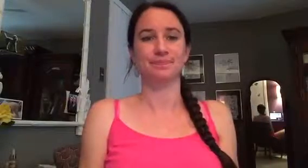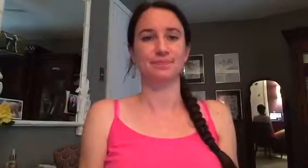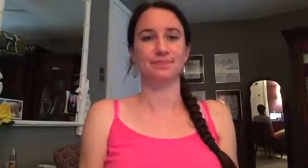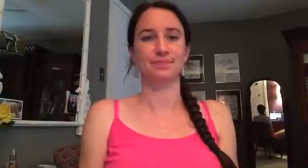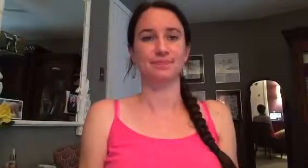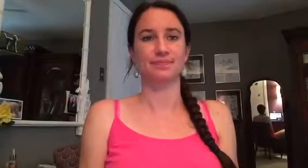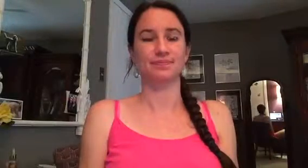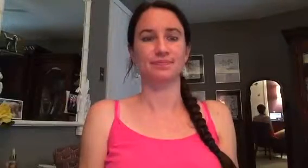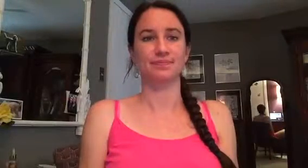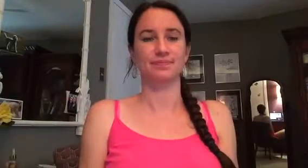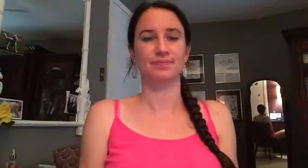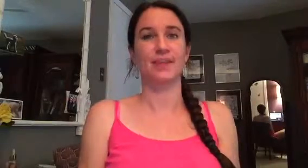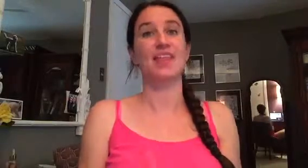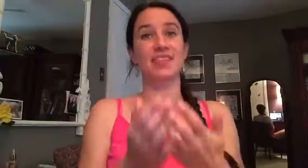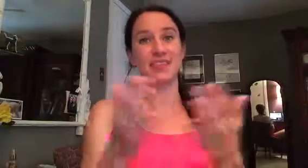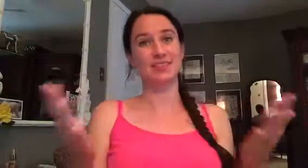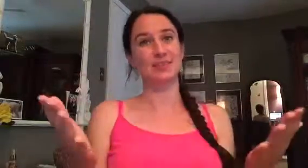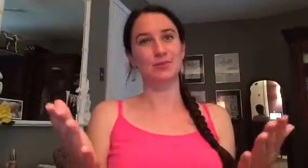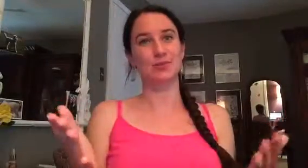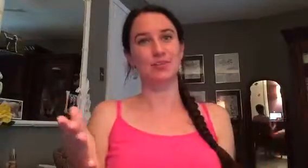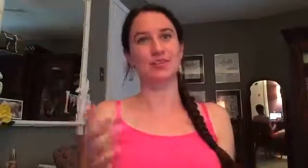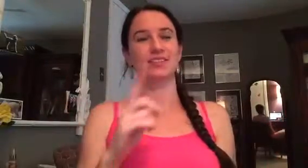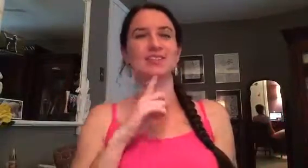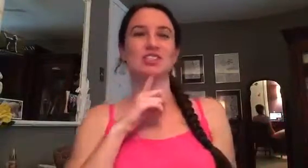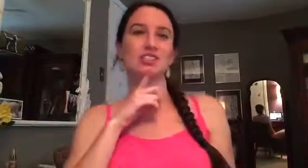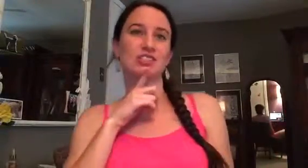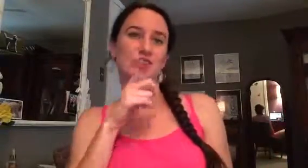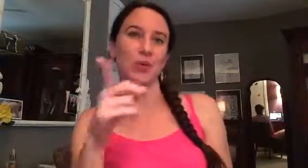This one's super easy, isn't it?